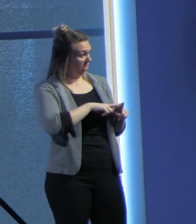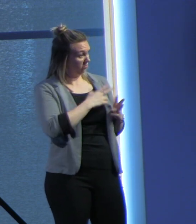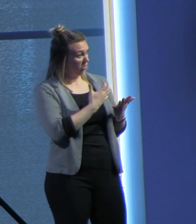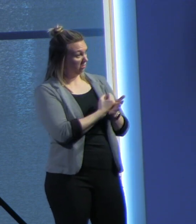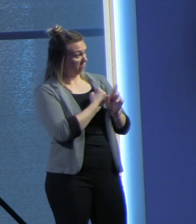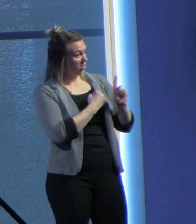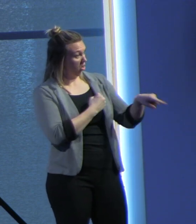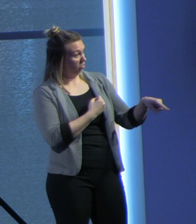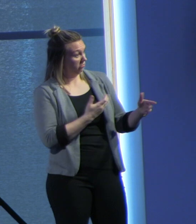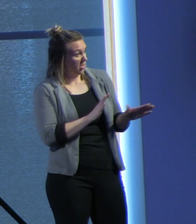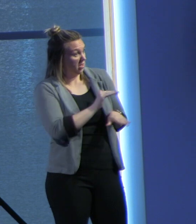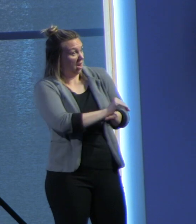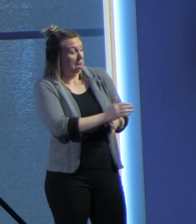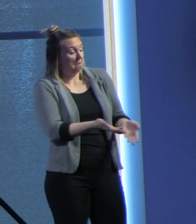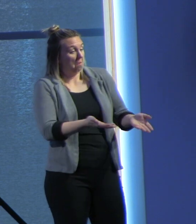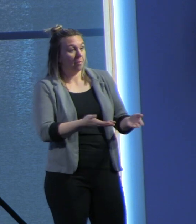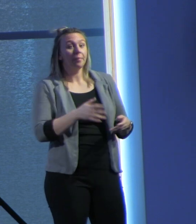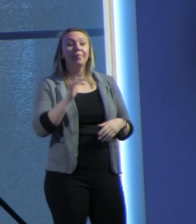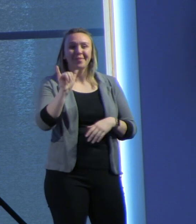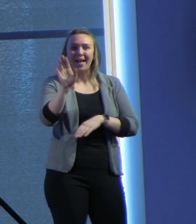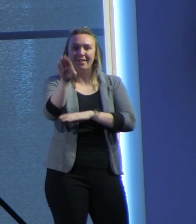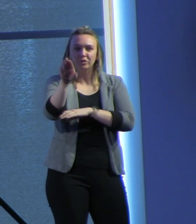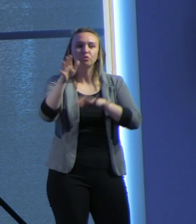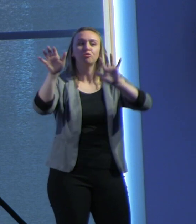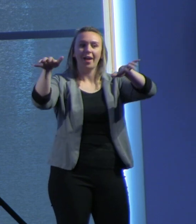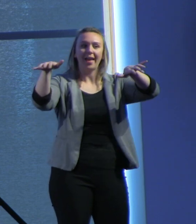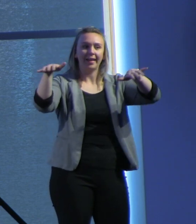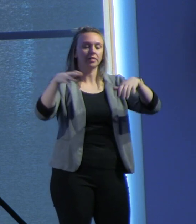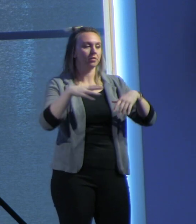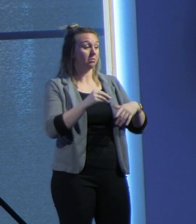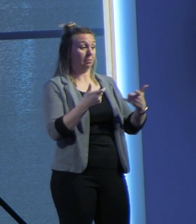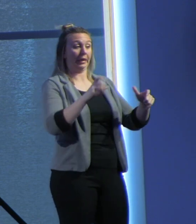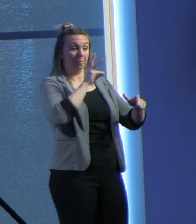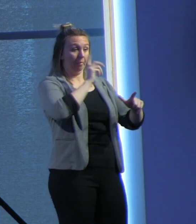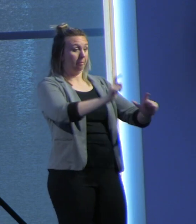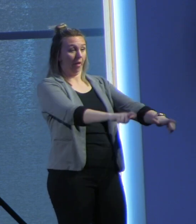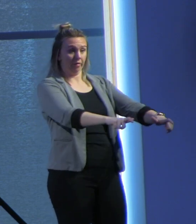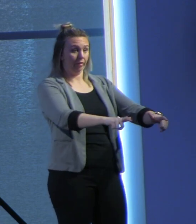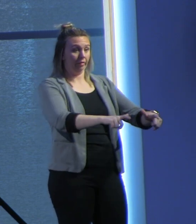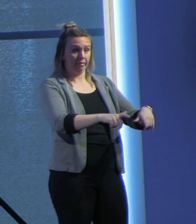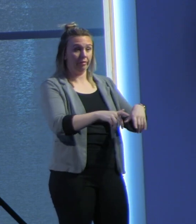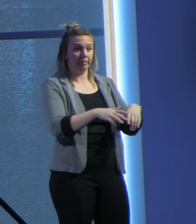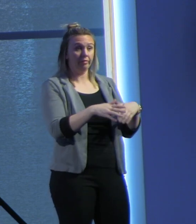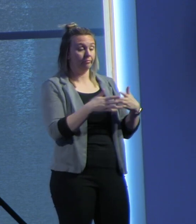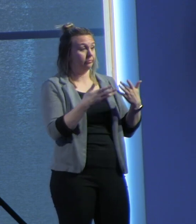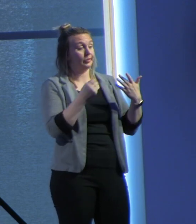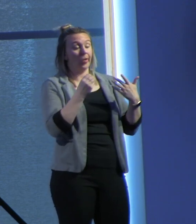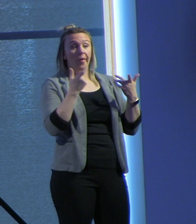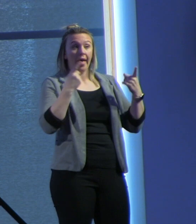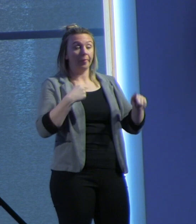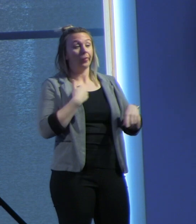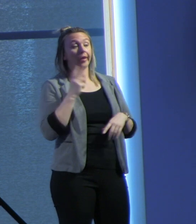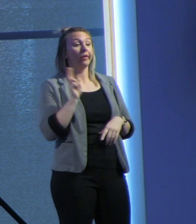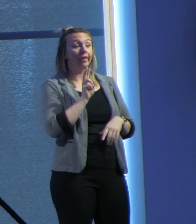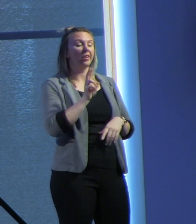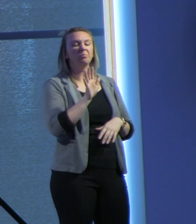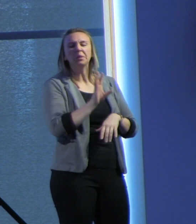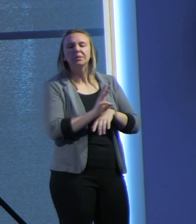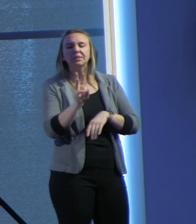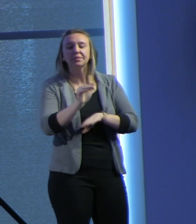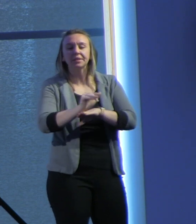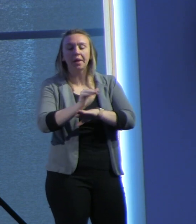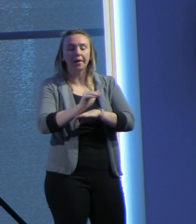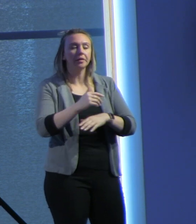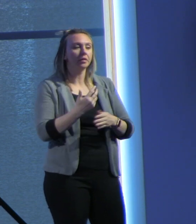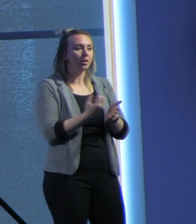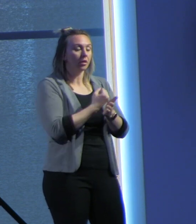rained, and there was a big puddle. We went out, and it was about 6 o'clock at night when it was starting, and